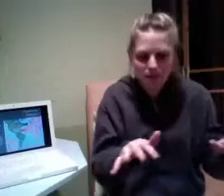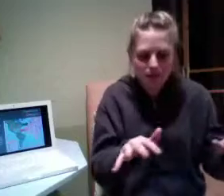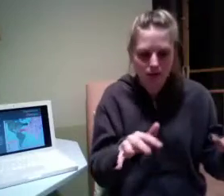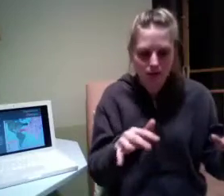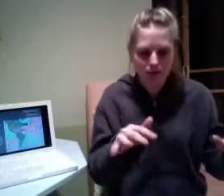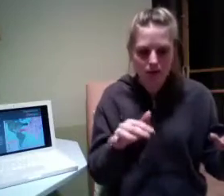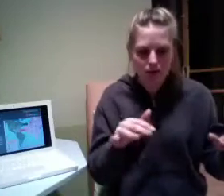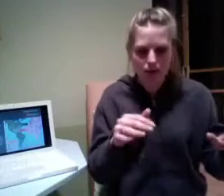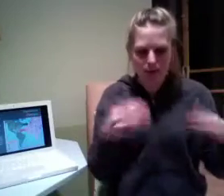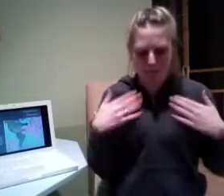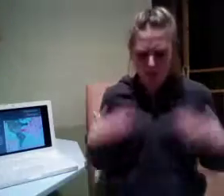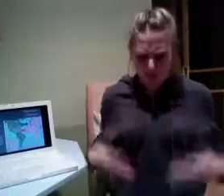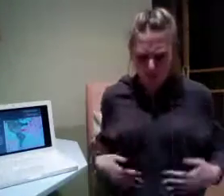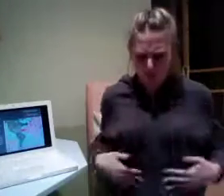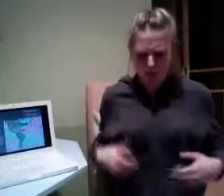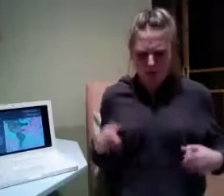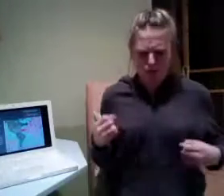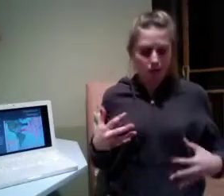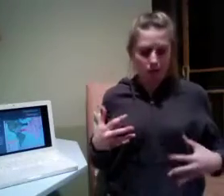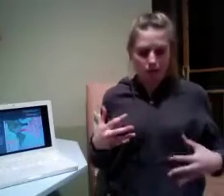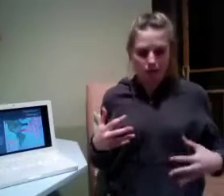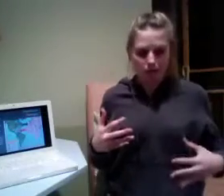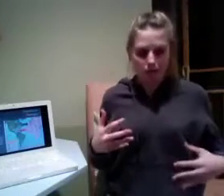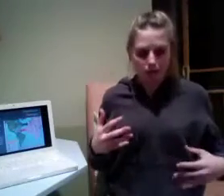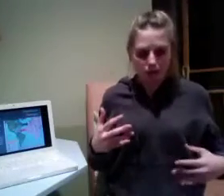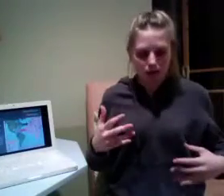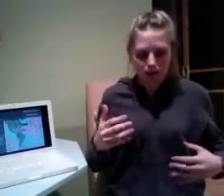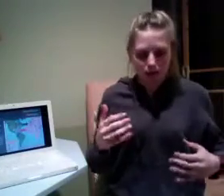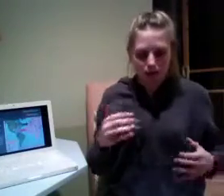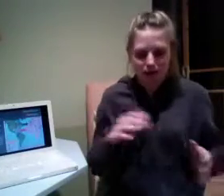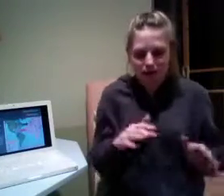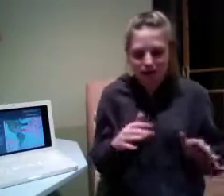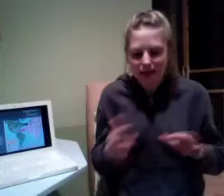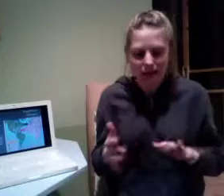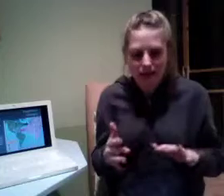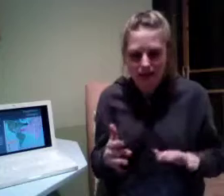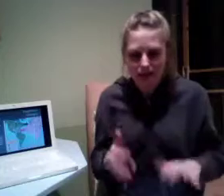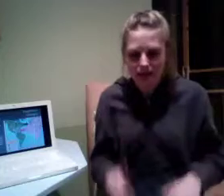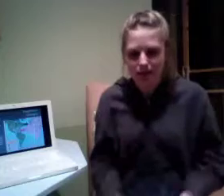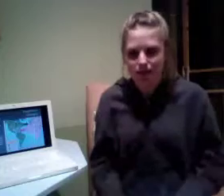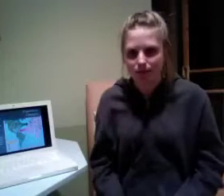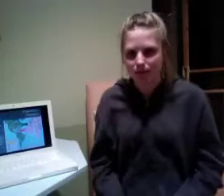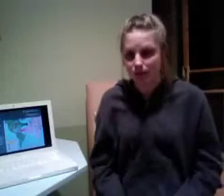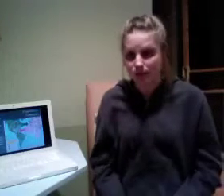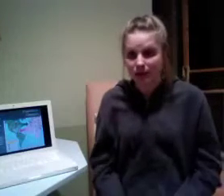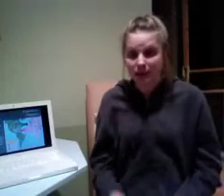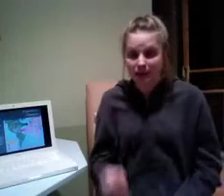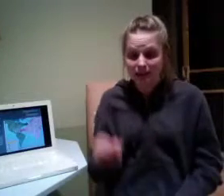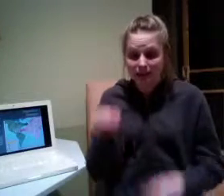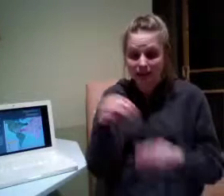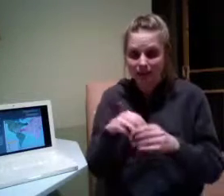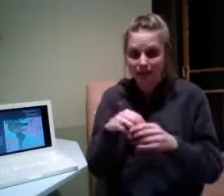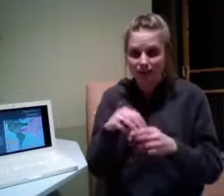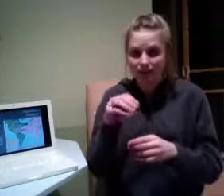shocked by these diseases. And in a previous lecture I stated in the 1500s, the native population of the Caribbean